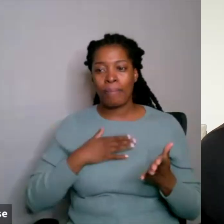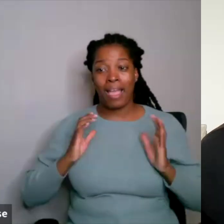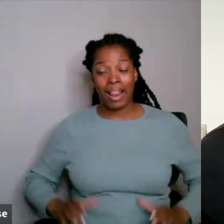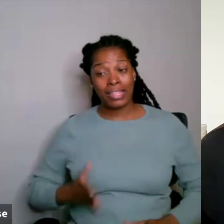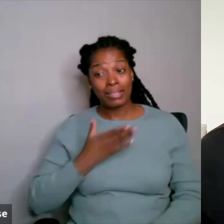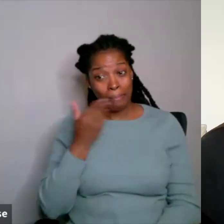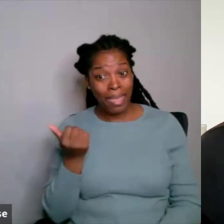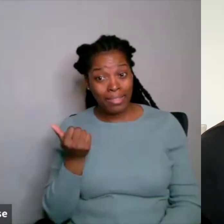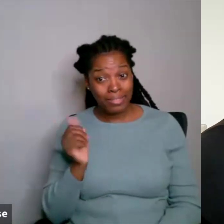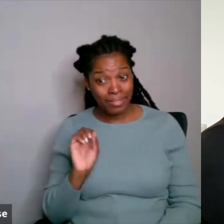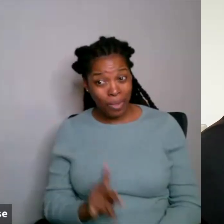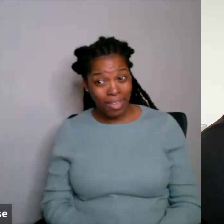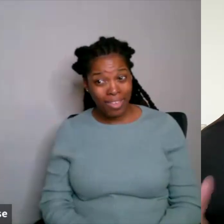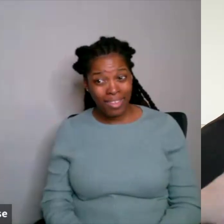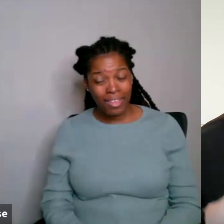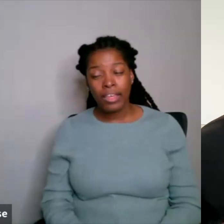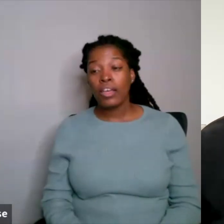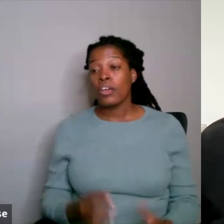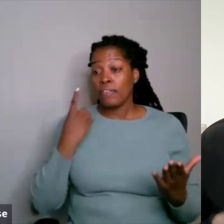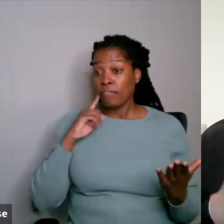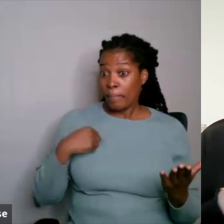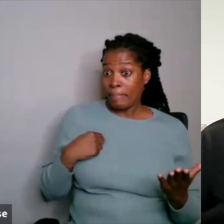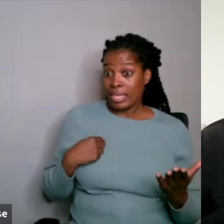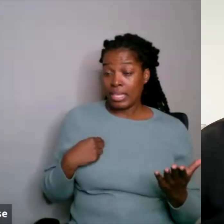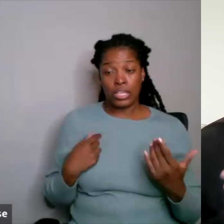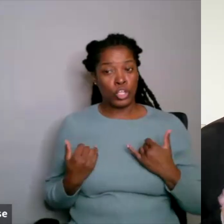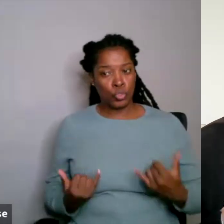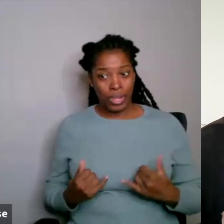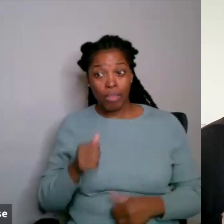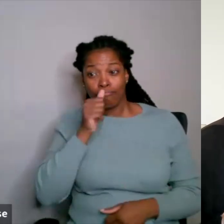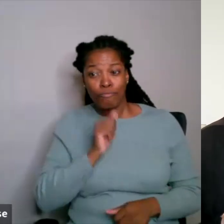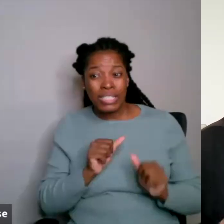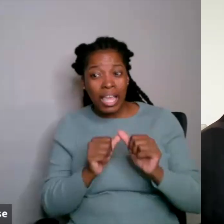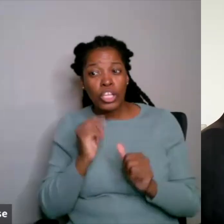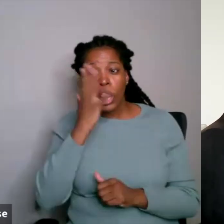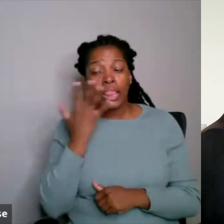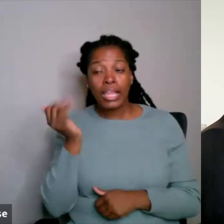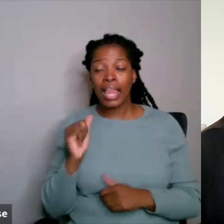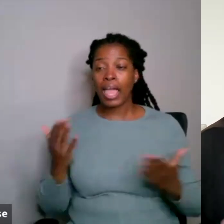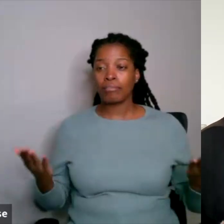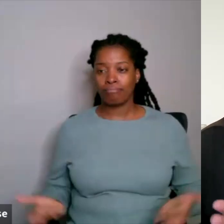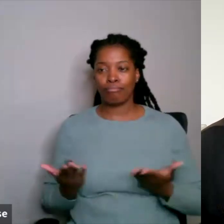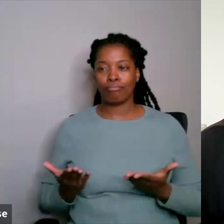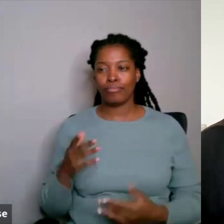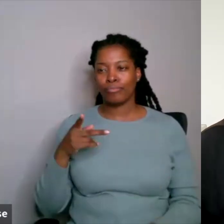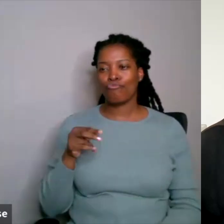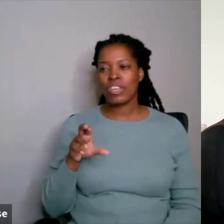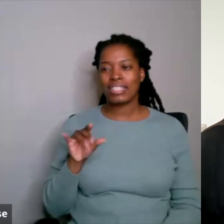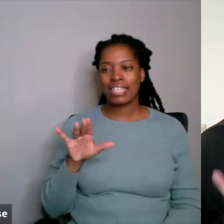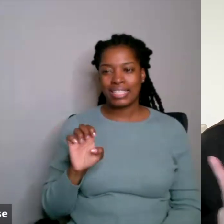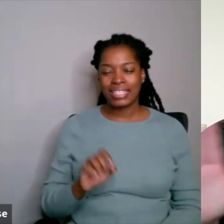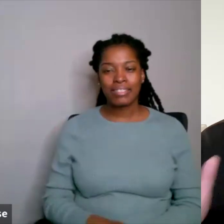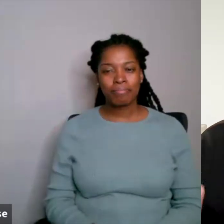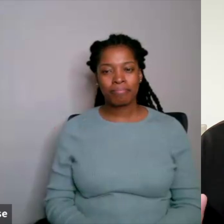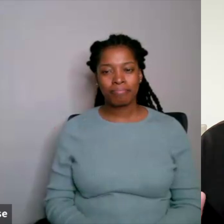best? Okay. So for me, today, resilience looks like presence. It looks like knowing